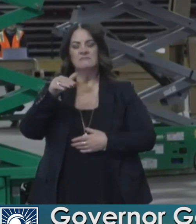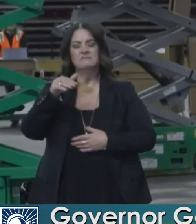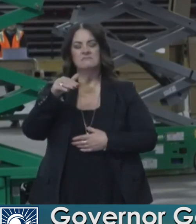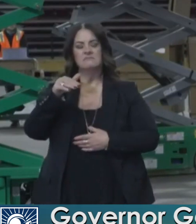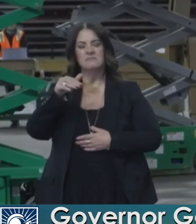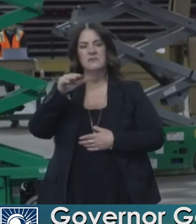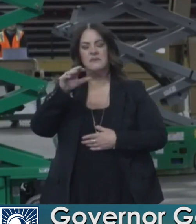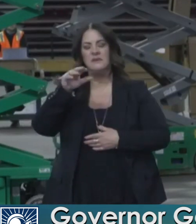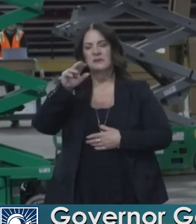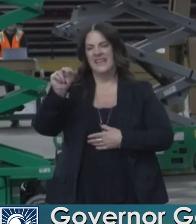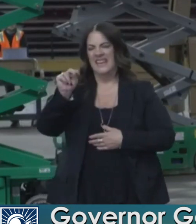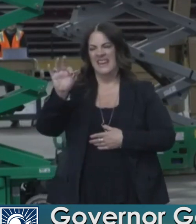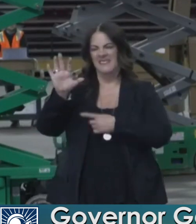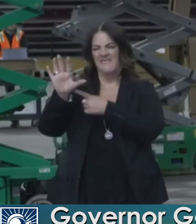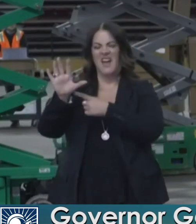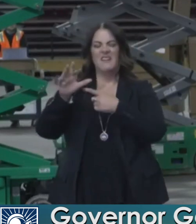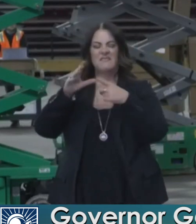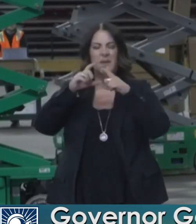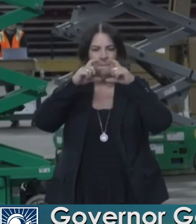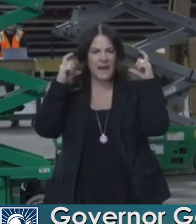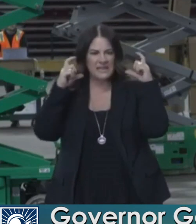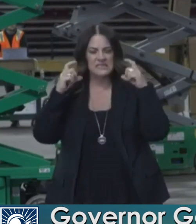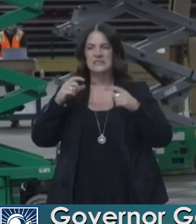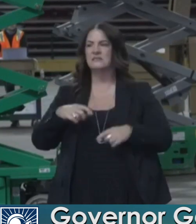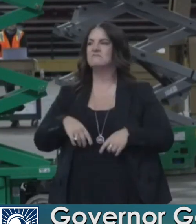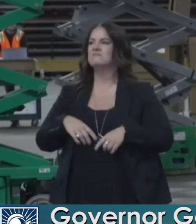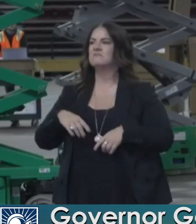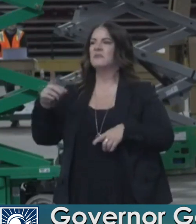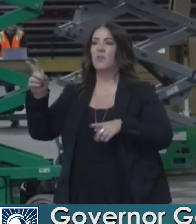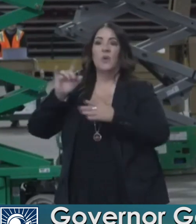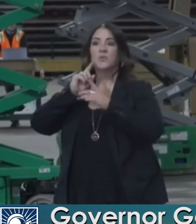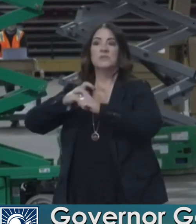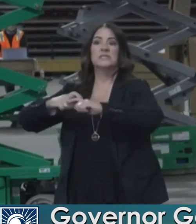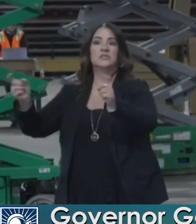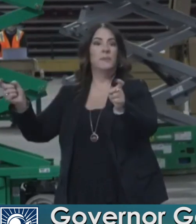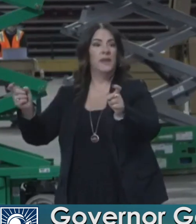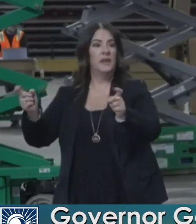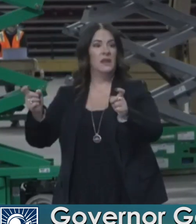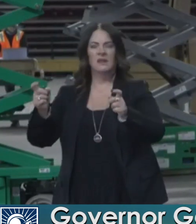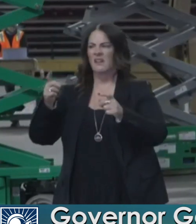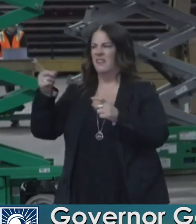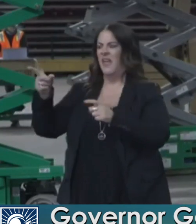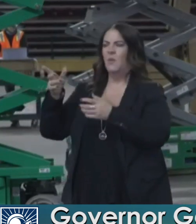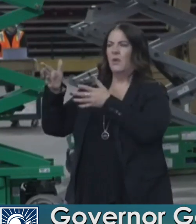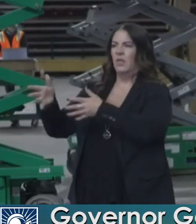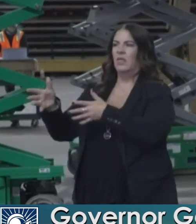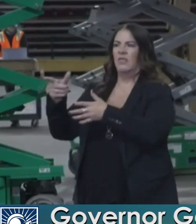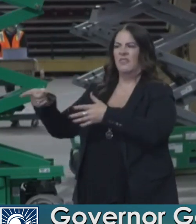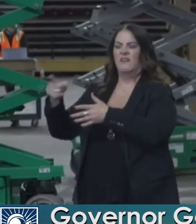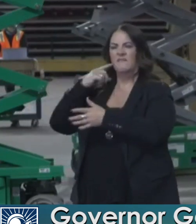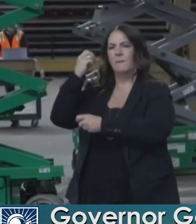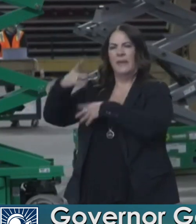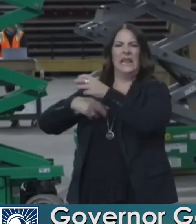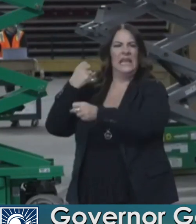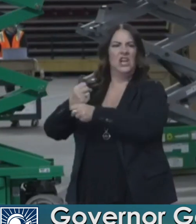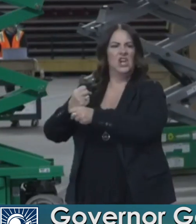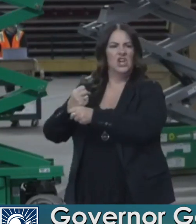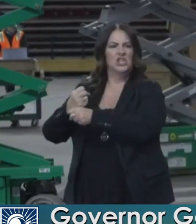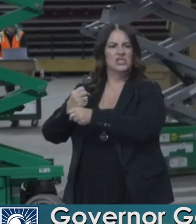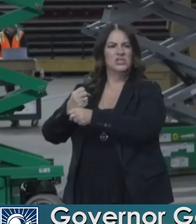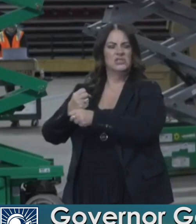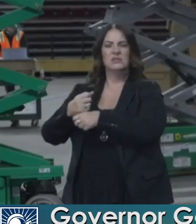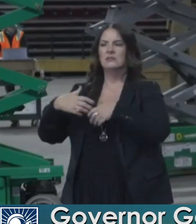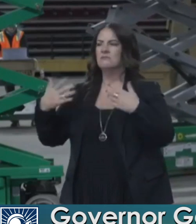masks in just a few weeks. They were distributed. Those were the masks that were there for years and years and years. The warehouse was all but